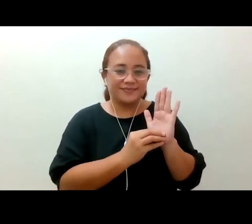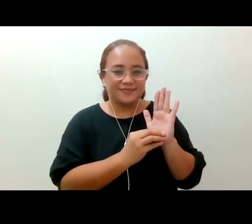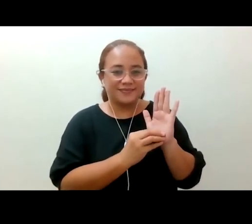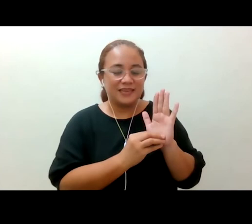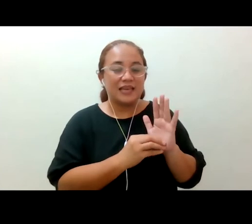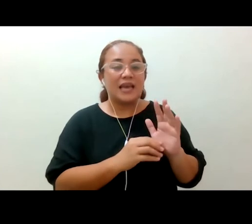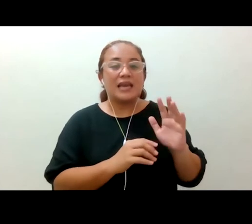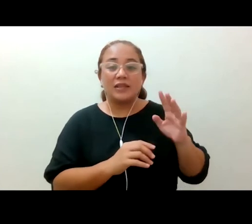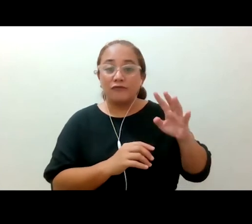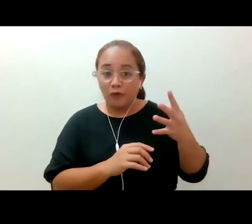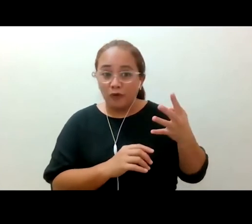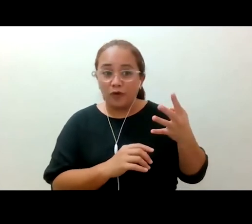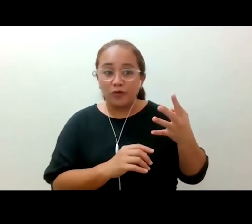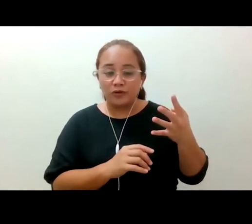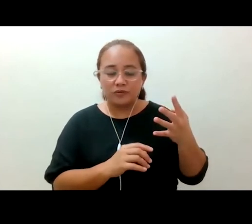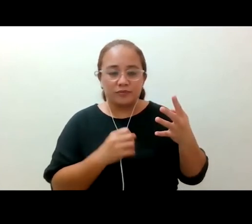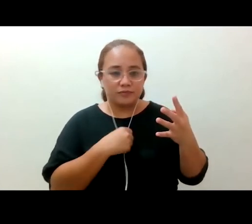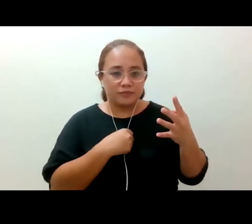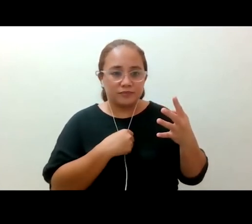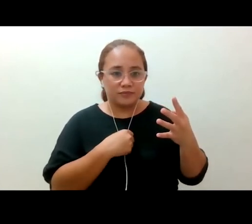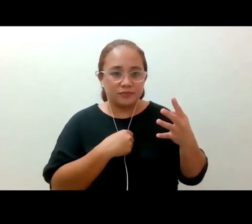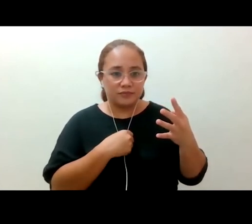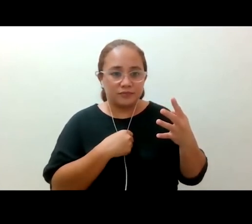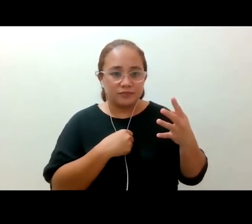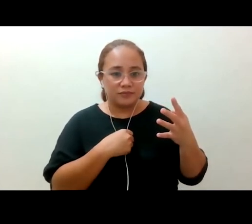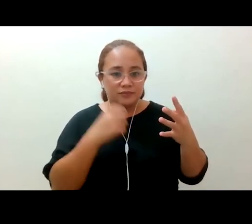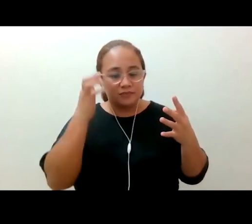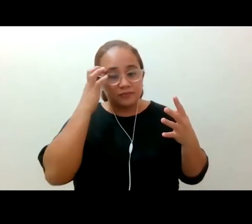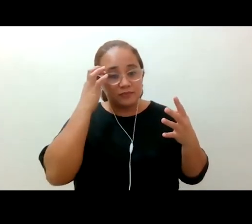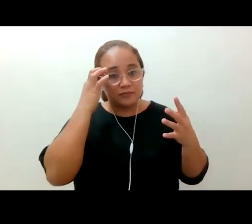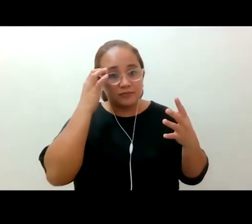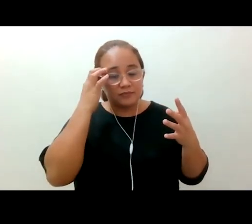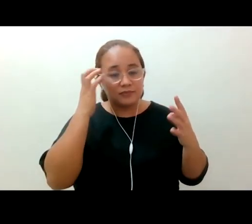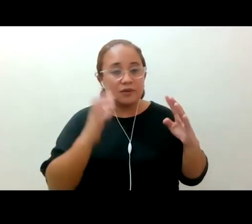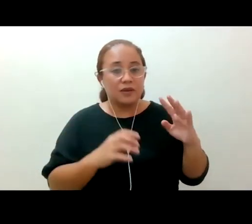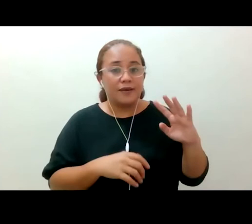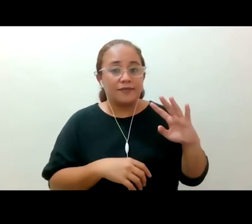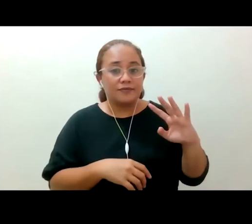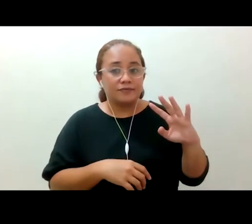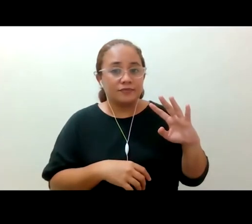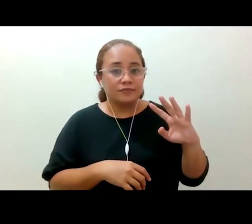In figure 4, oops, sorry, I think this should be figure 4.